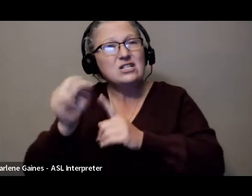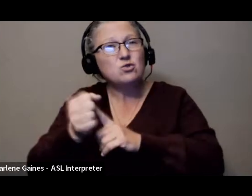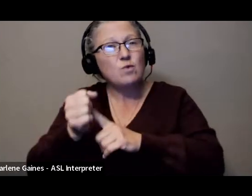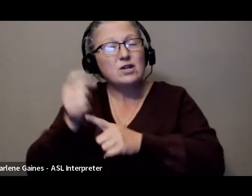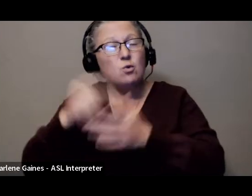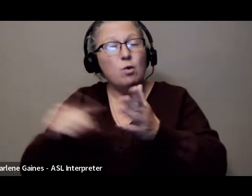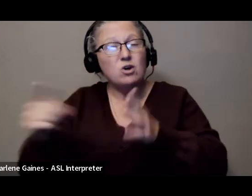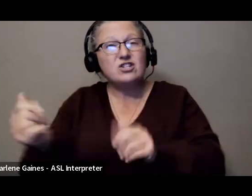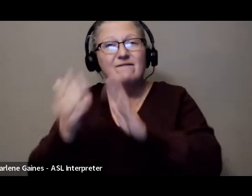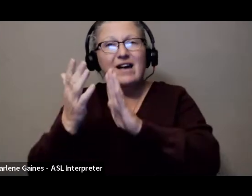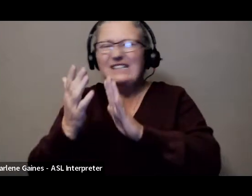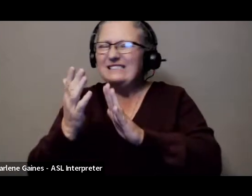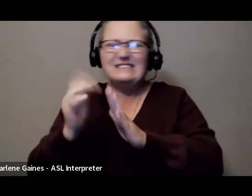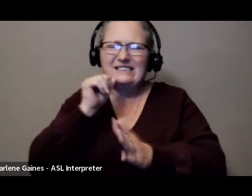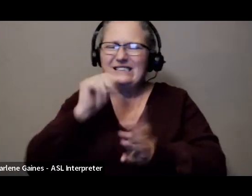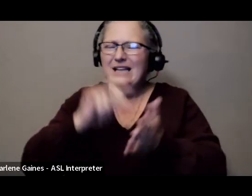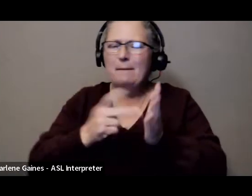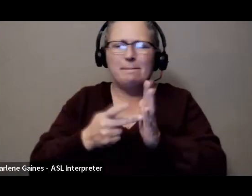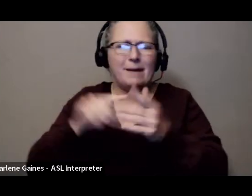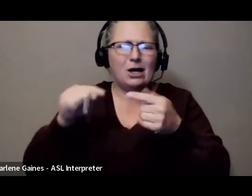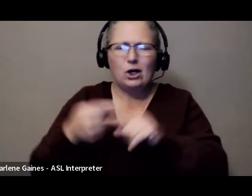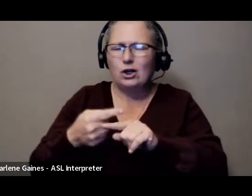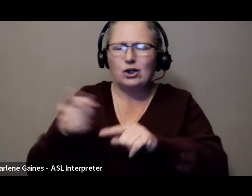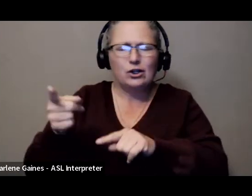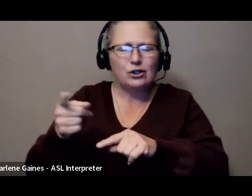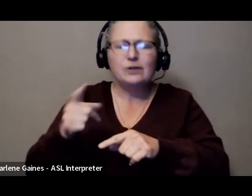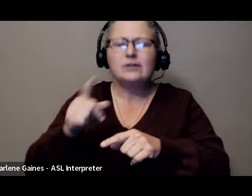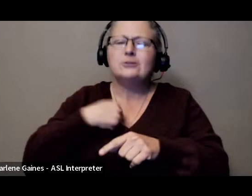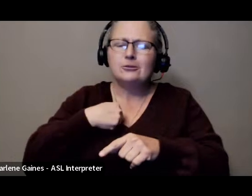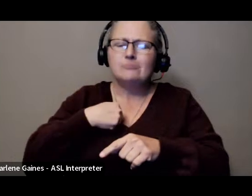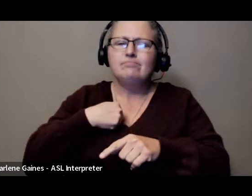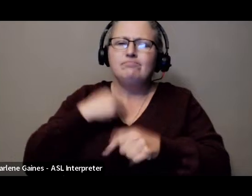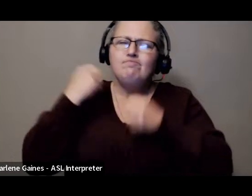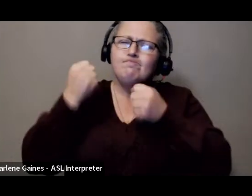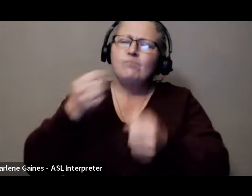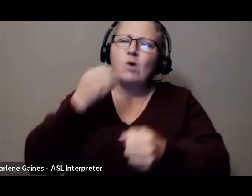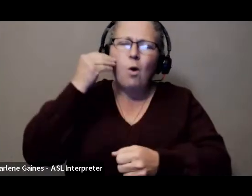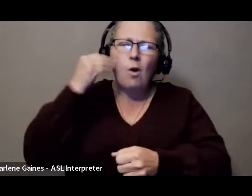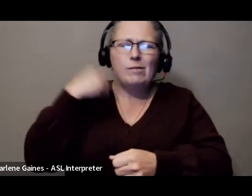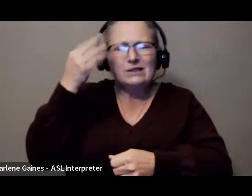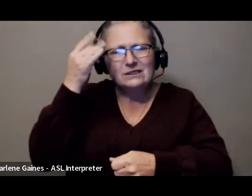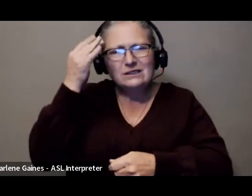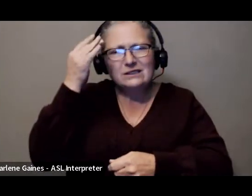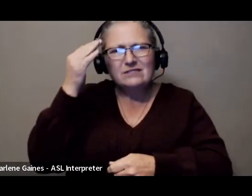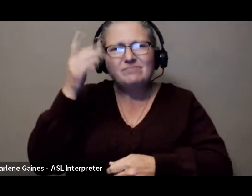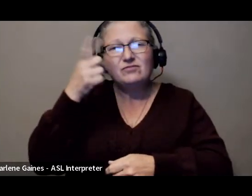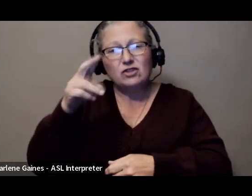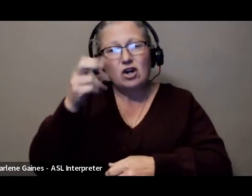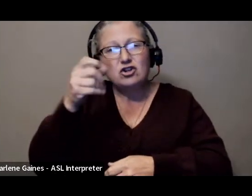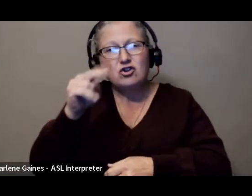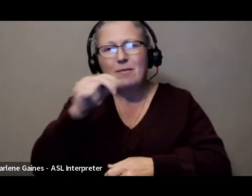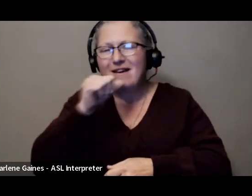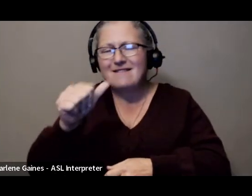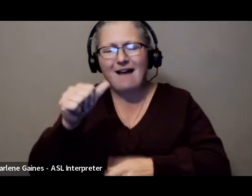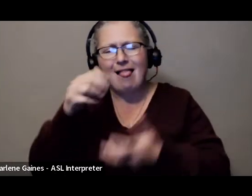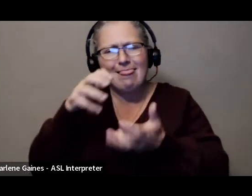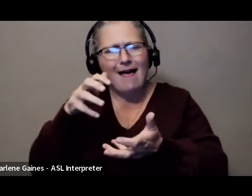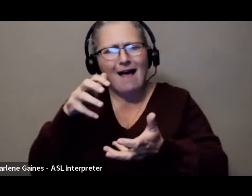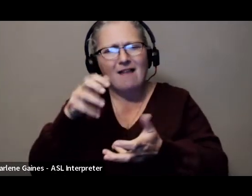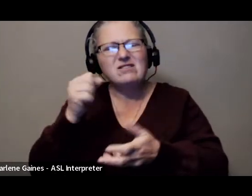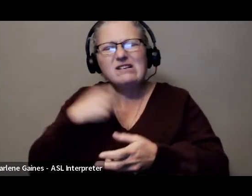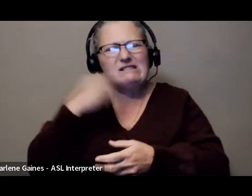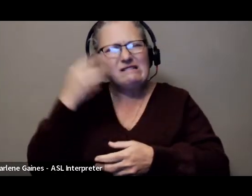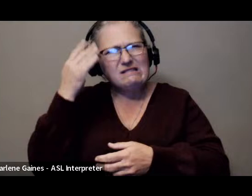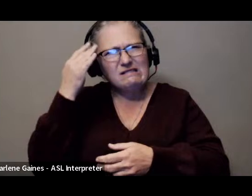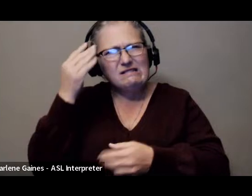facing. And that was definitely not my intent. So as I drove home, I thought about, well, Dr. Shulman didn't laugh when I said that. So let me